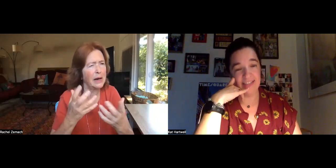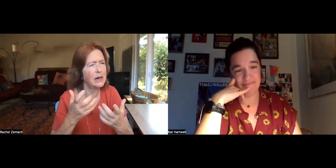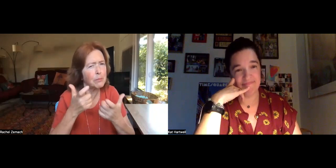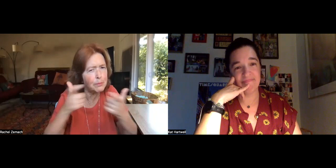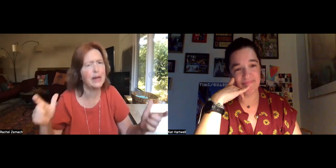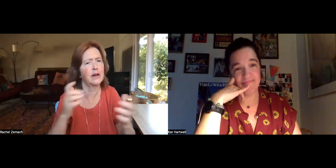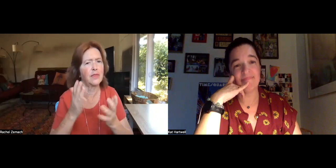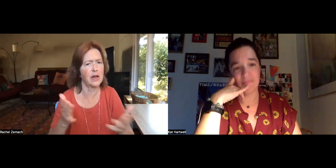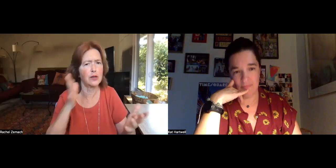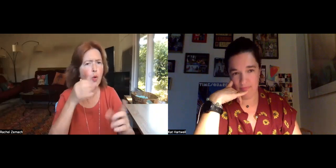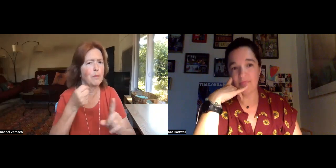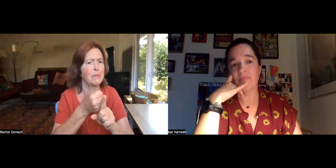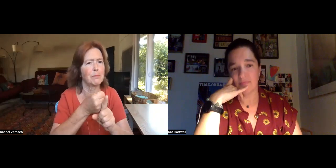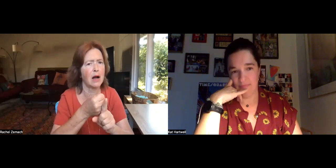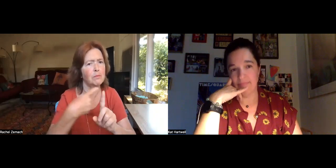many big things will be impacted.